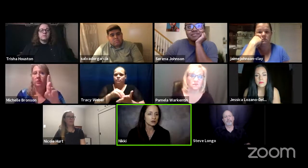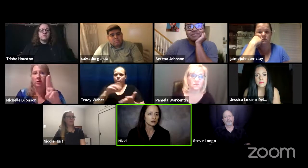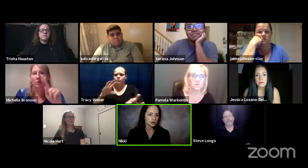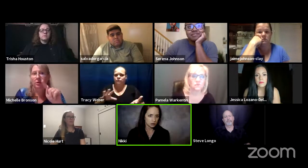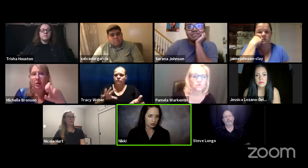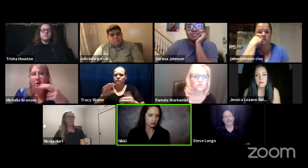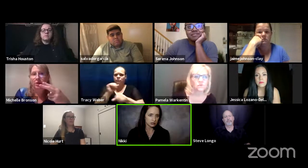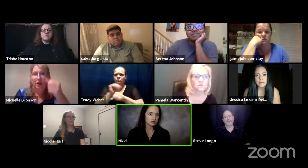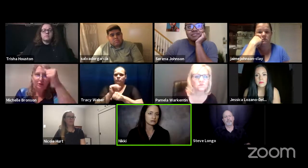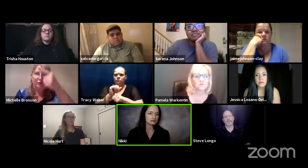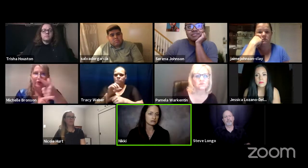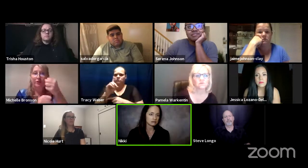student